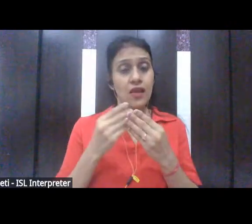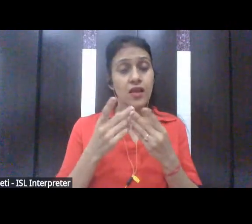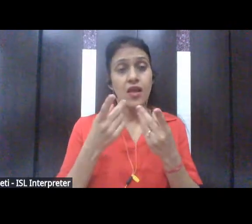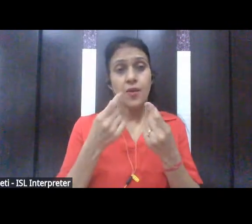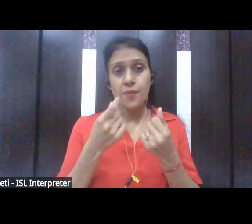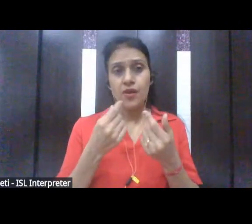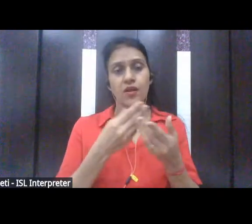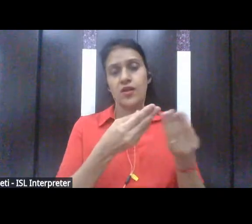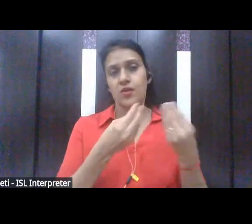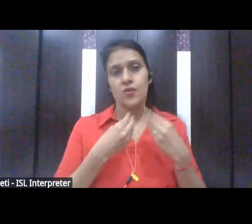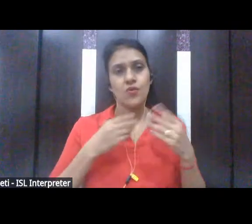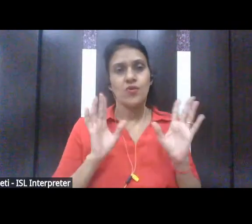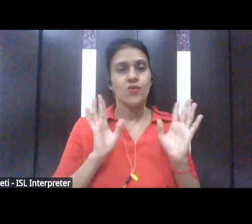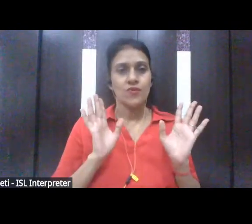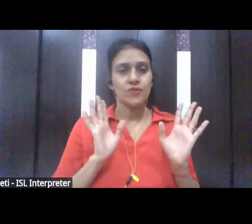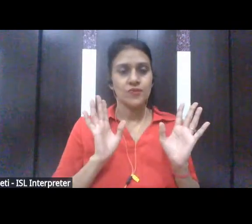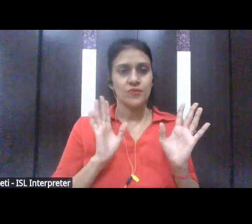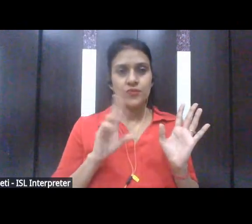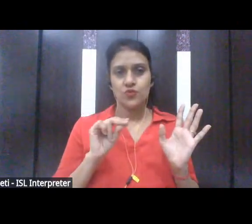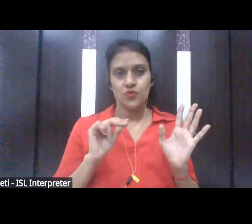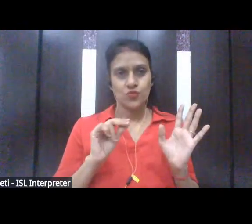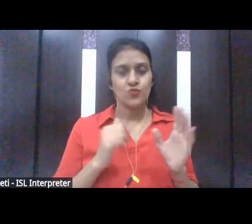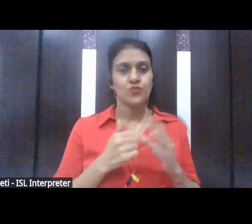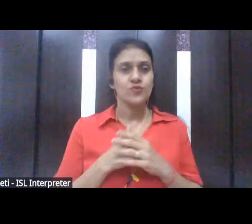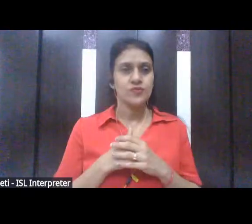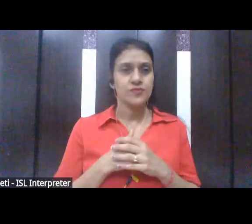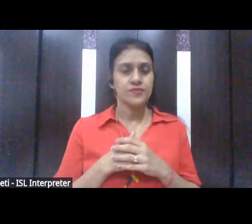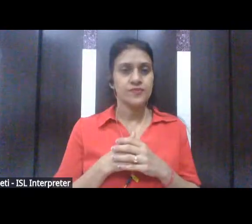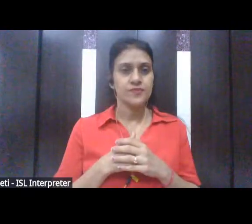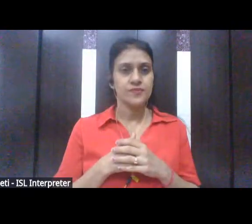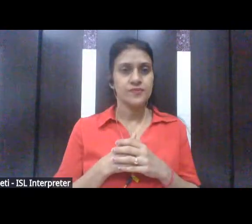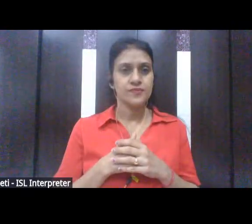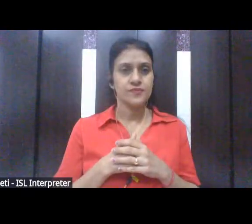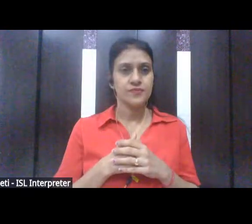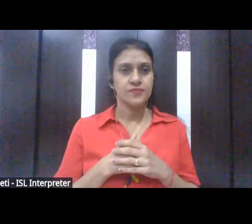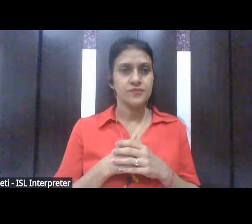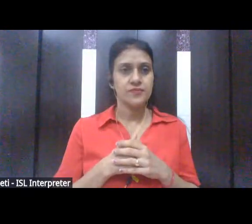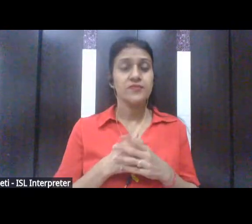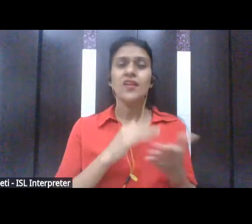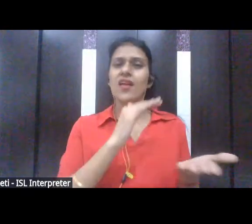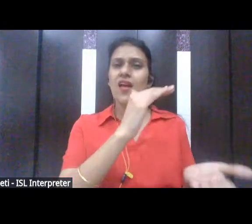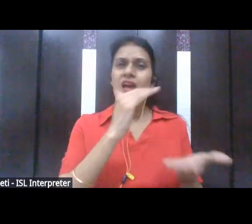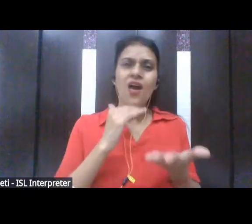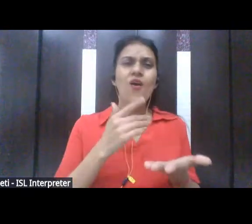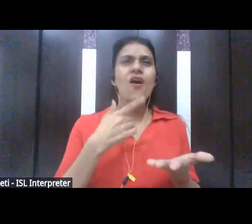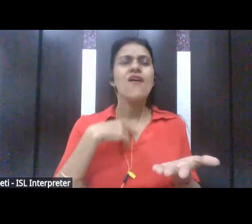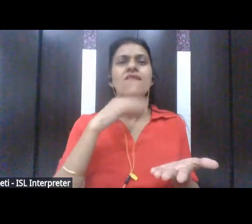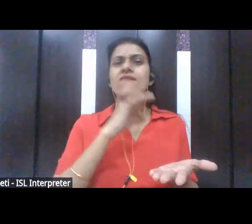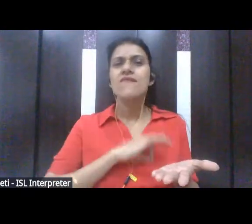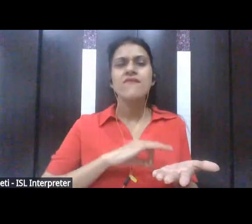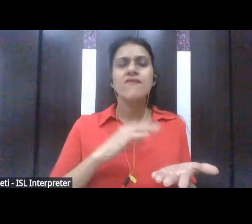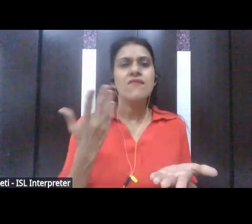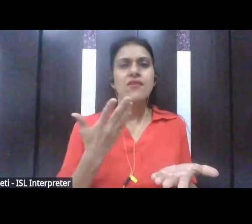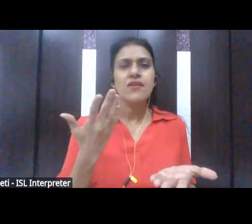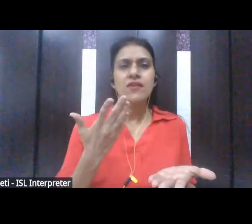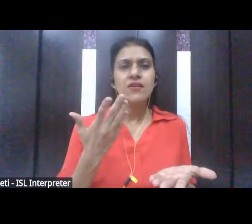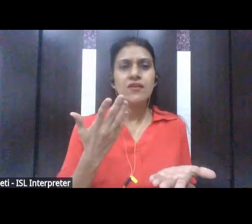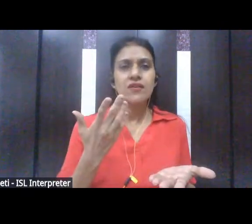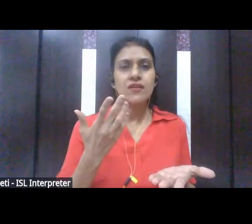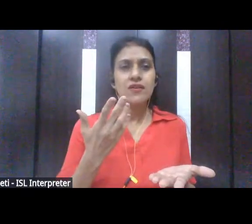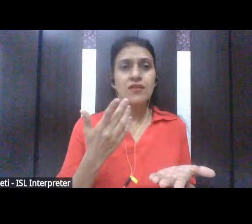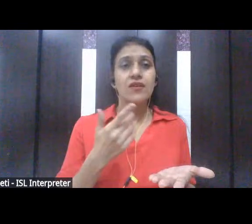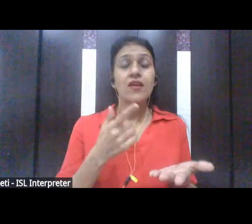or benefit with it. So what it does for you and why you should apply is that the award opens